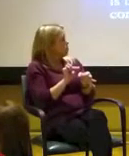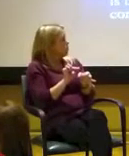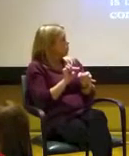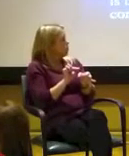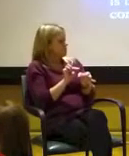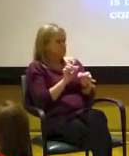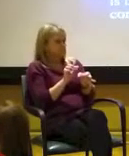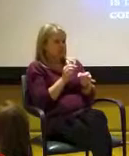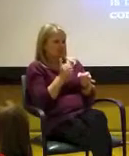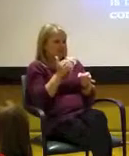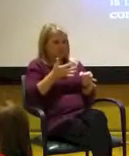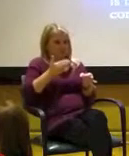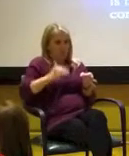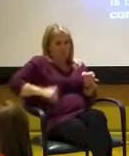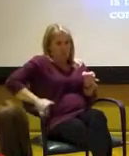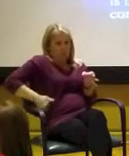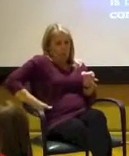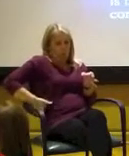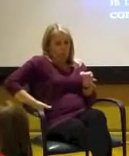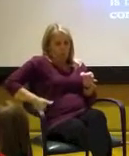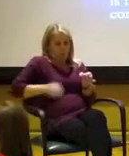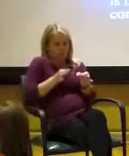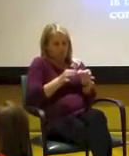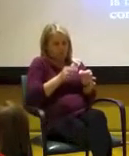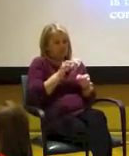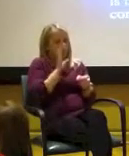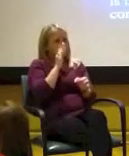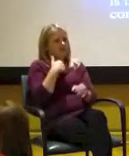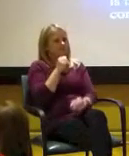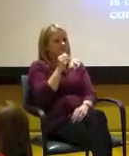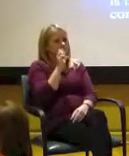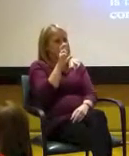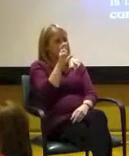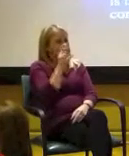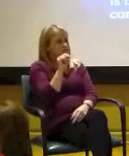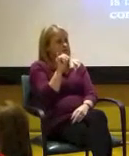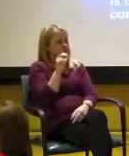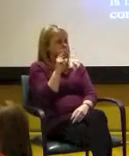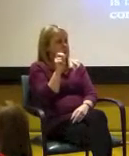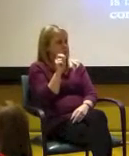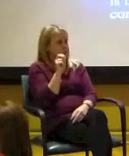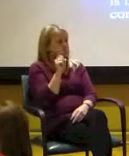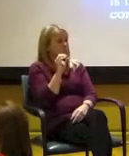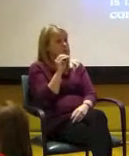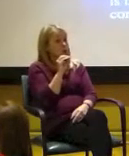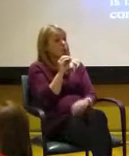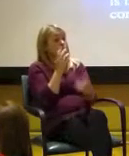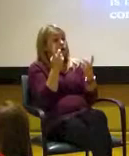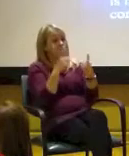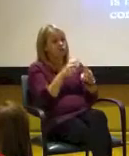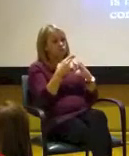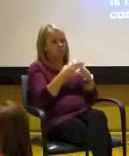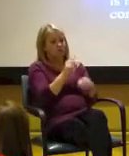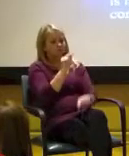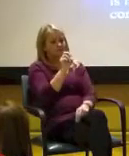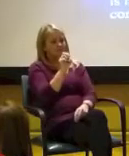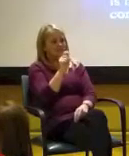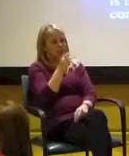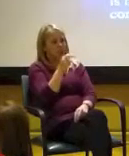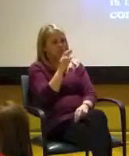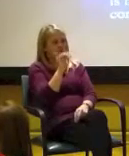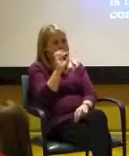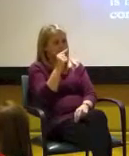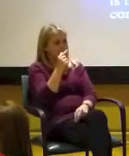usually the lower back, there's going to be scar tissue. So tethering is present.